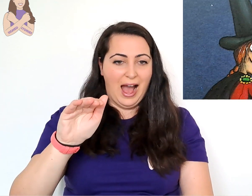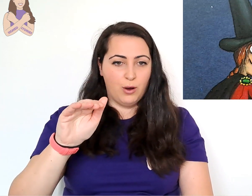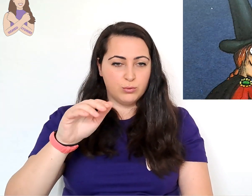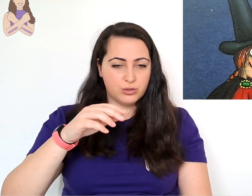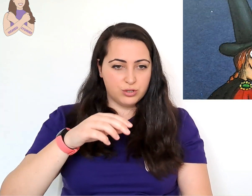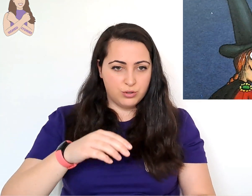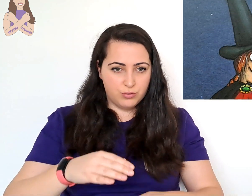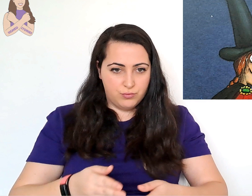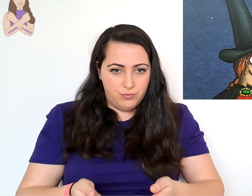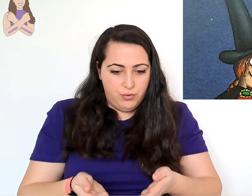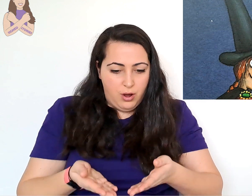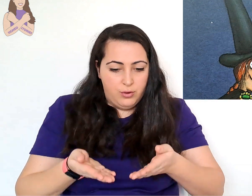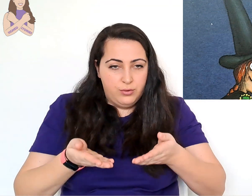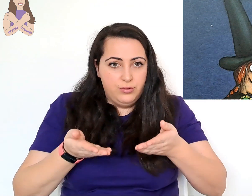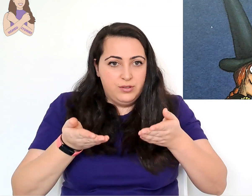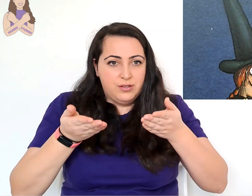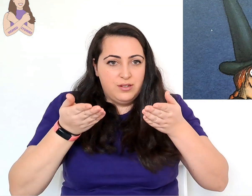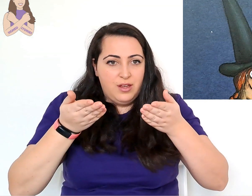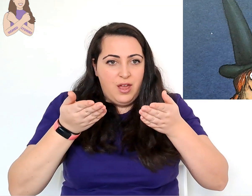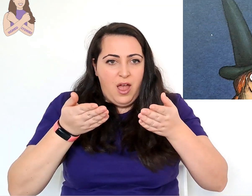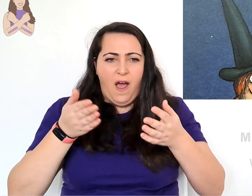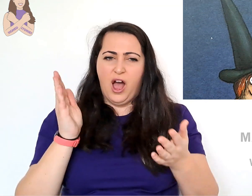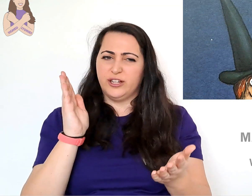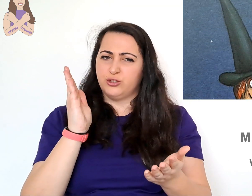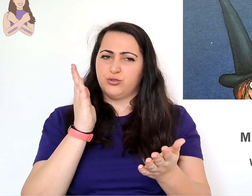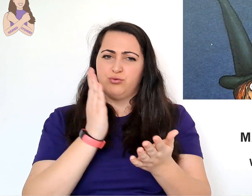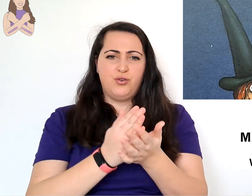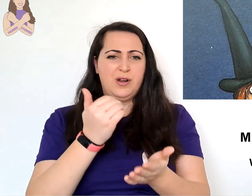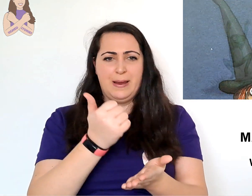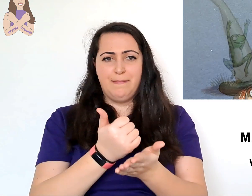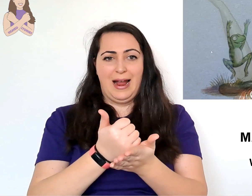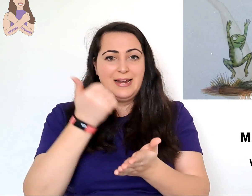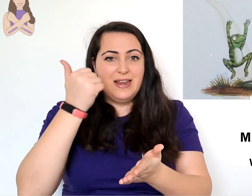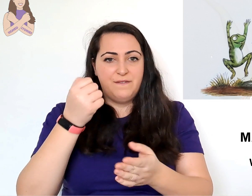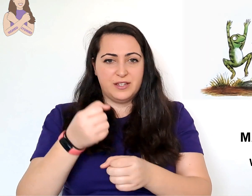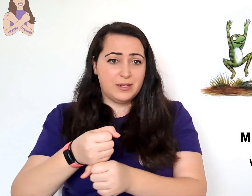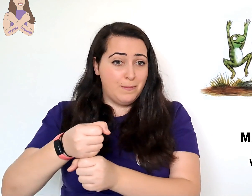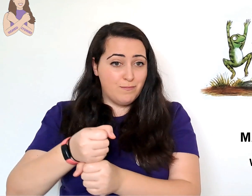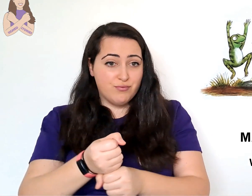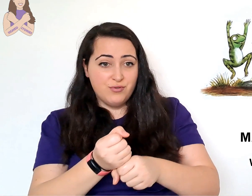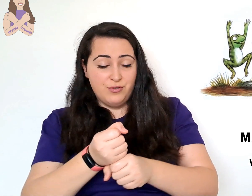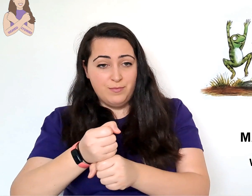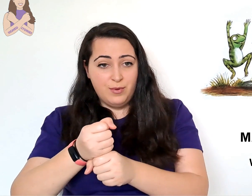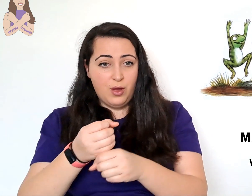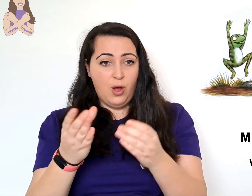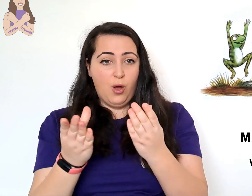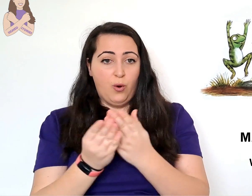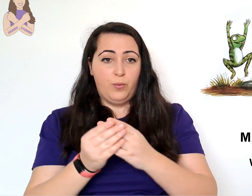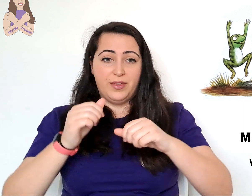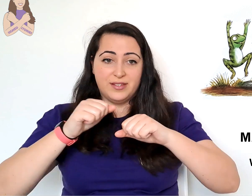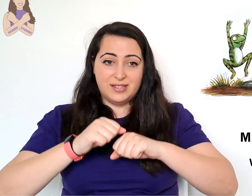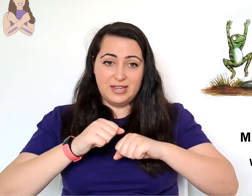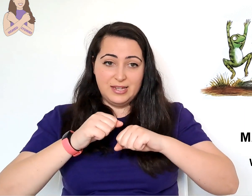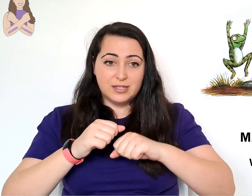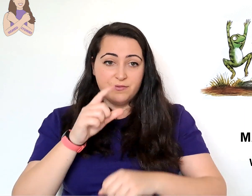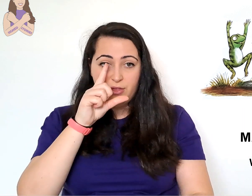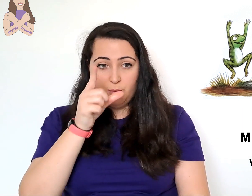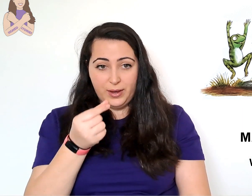out rose a truly magnificent broom, with seats for the